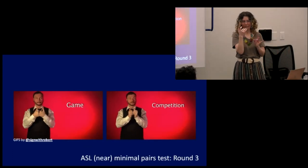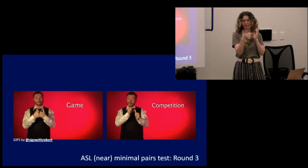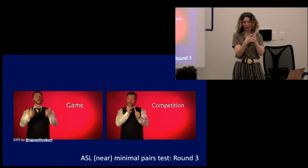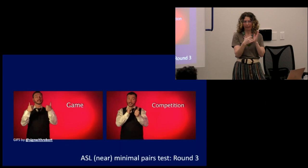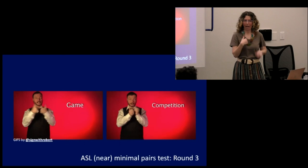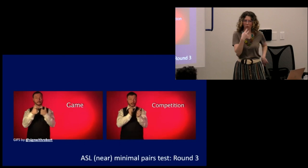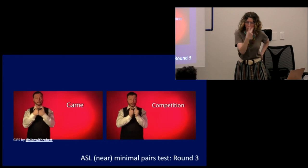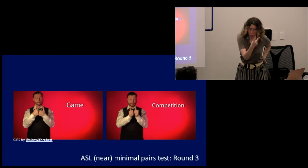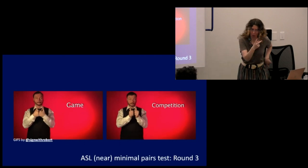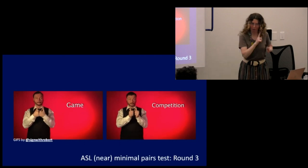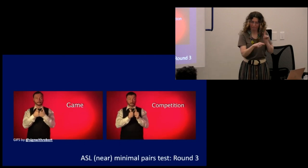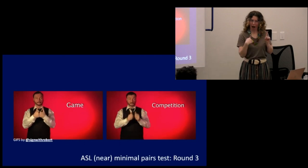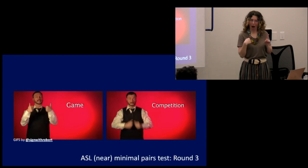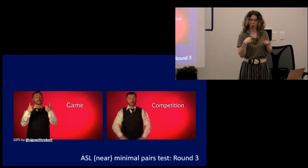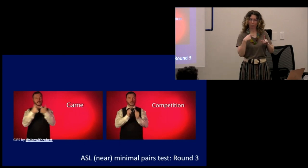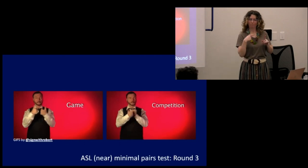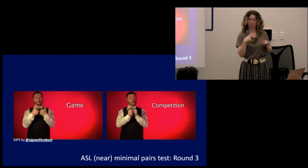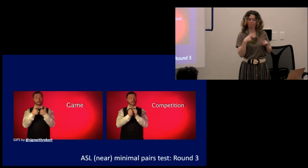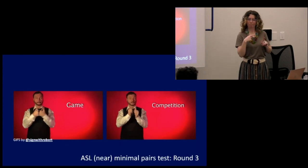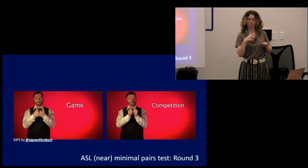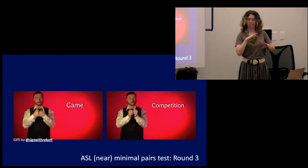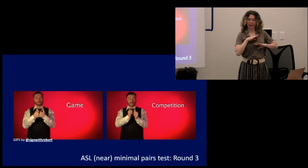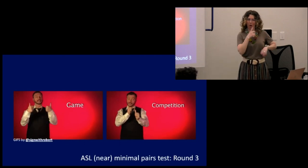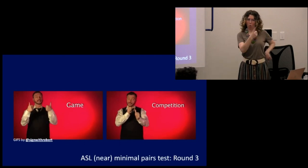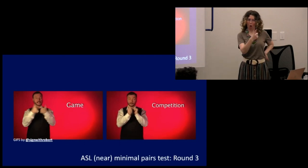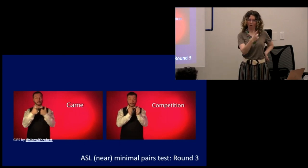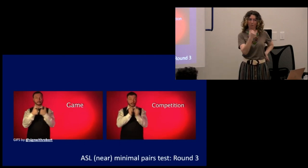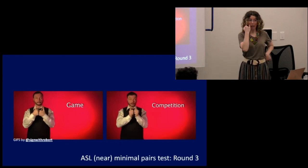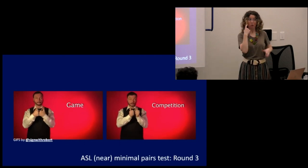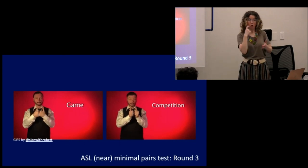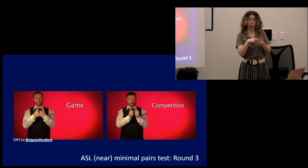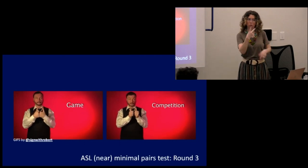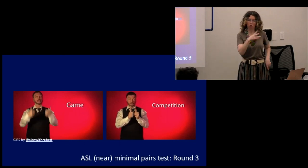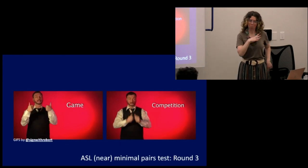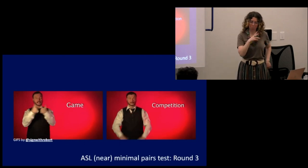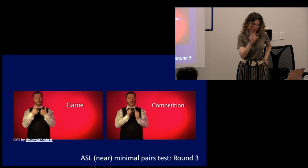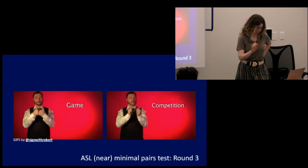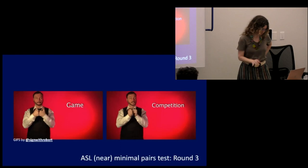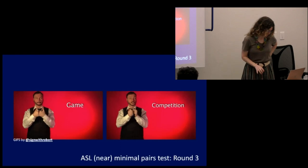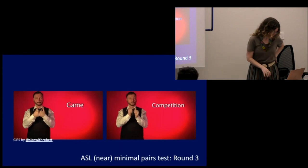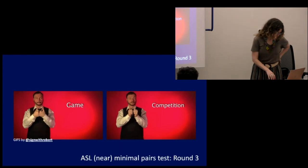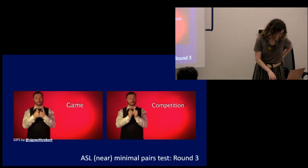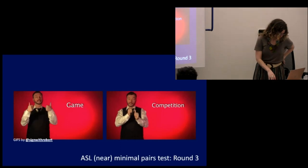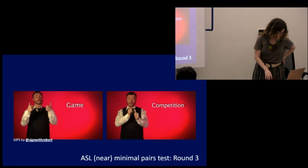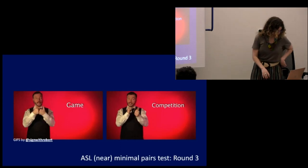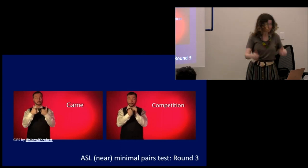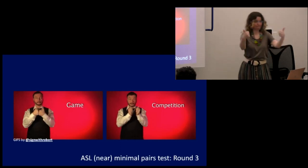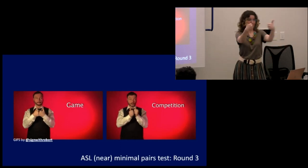A little bit tricky. Because technically there's two things different, but I'll take just one answer. If you notice two, that's great.